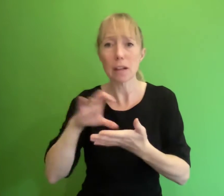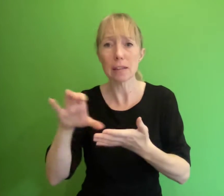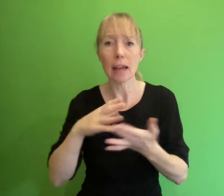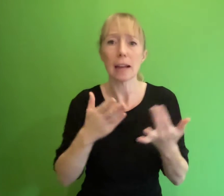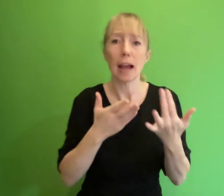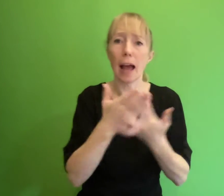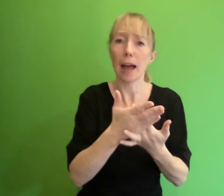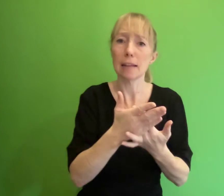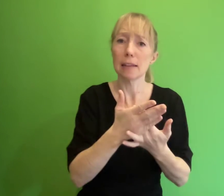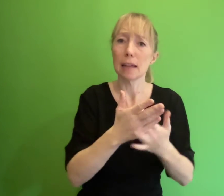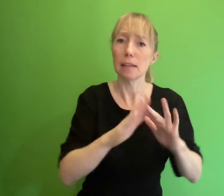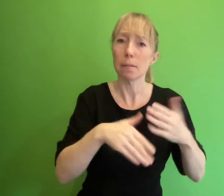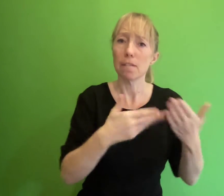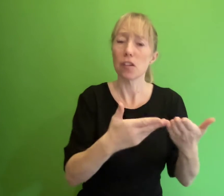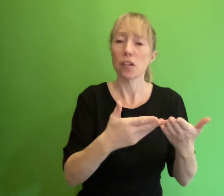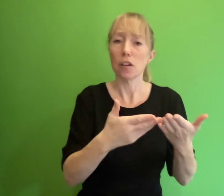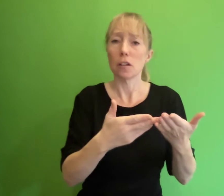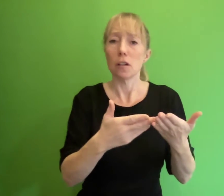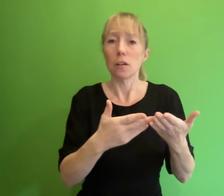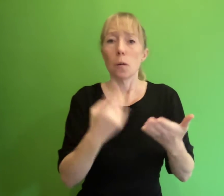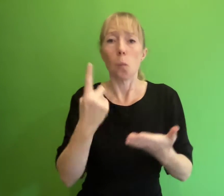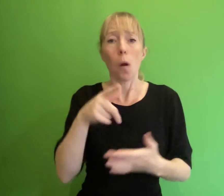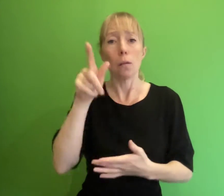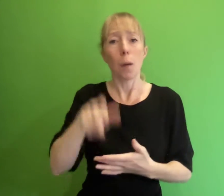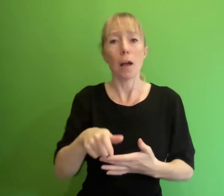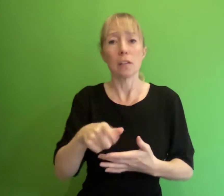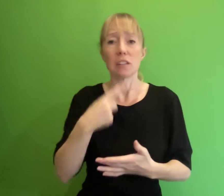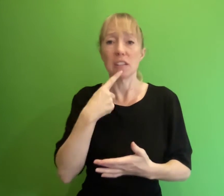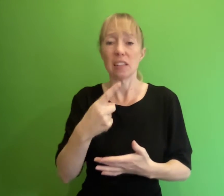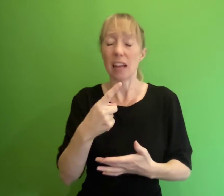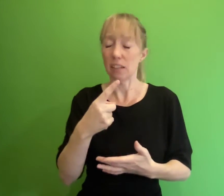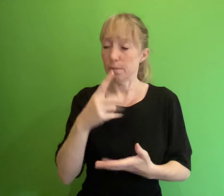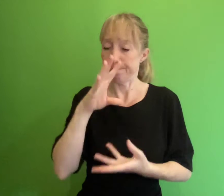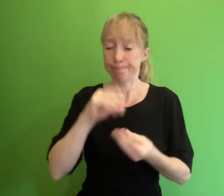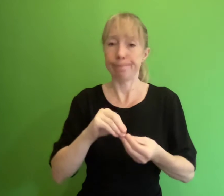provision was summed up by one respondent as a chicken and egg situation.